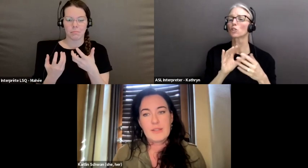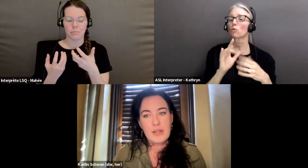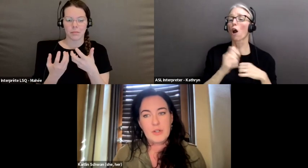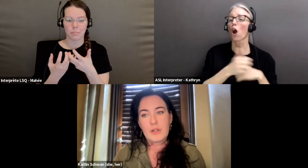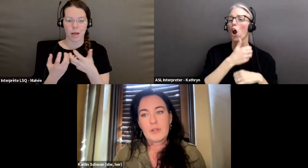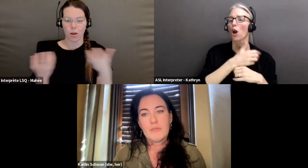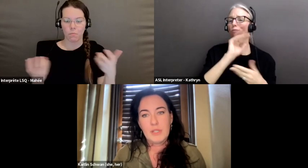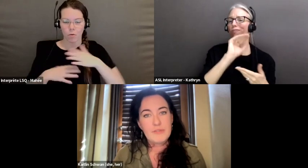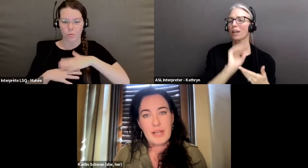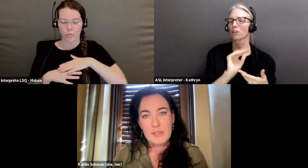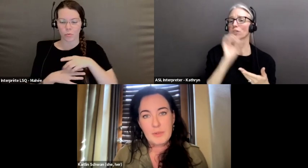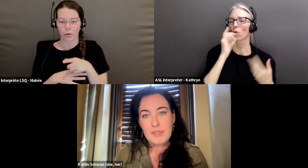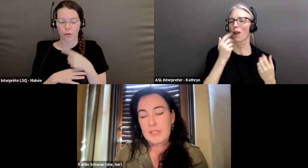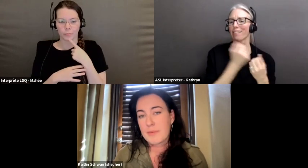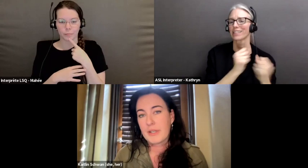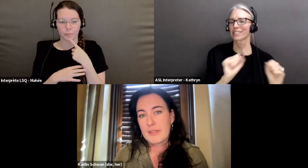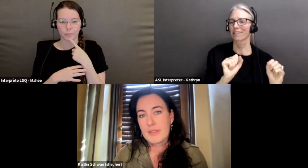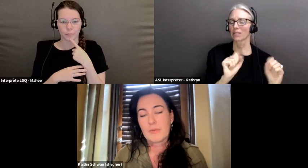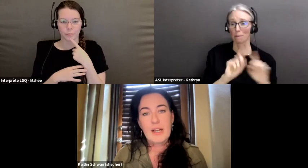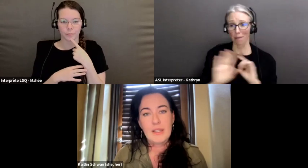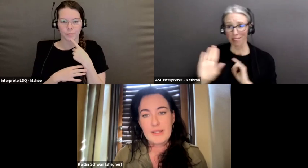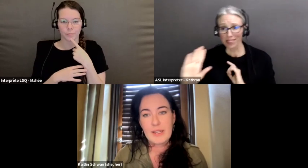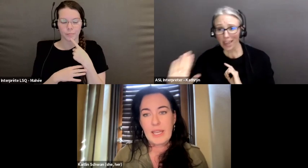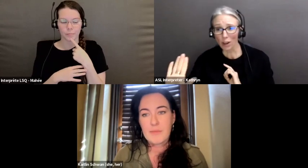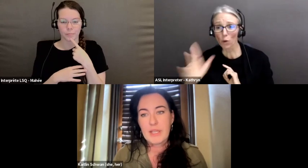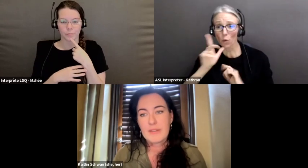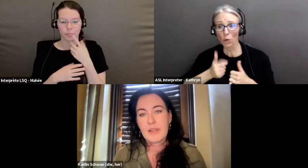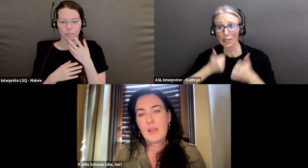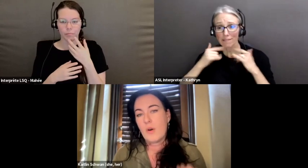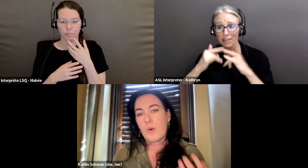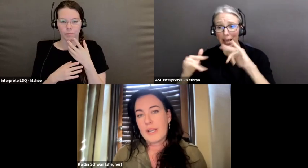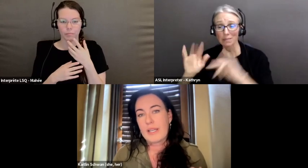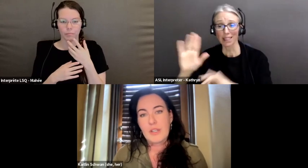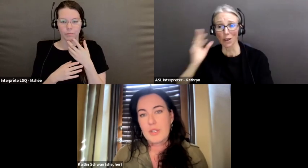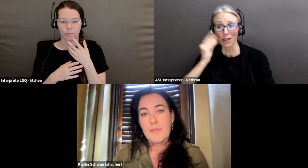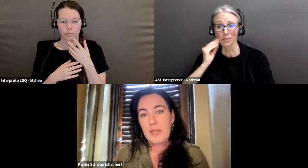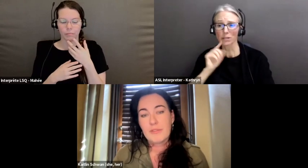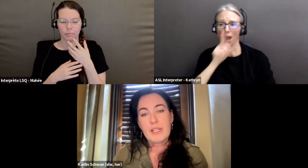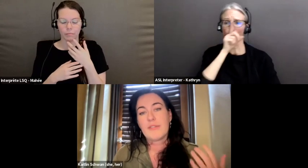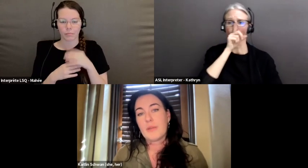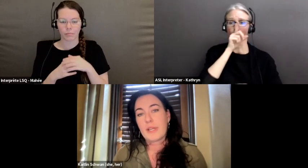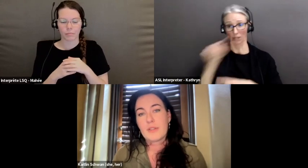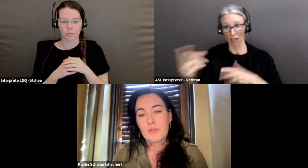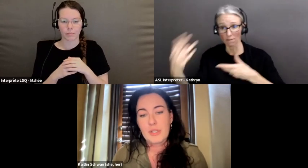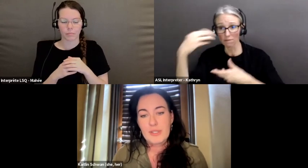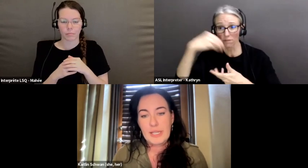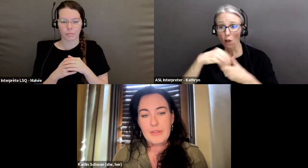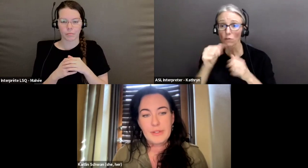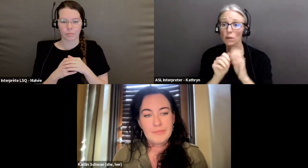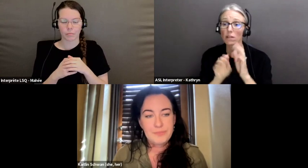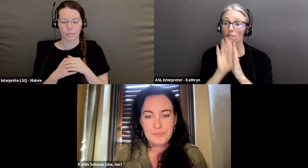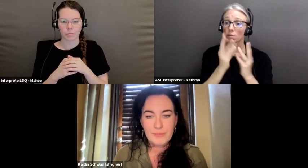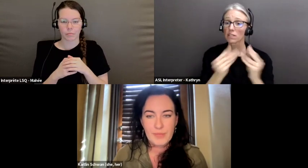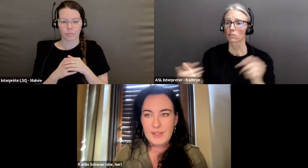doesn't center lived experts' experiences and realities in encampments or engage them meaningfully in developing solutions